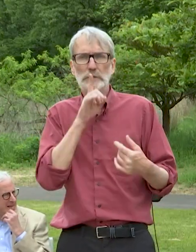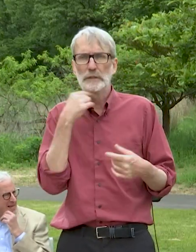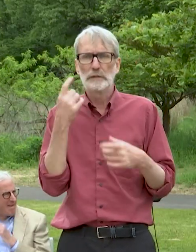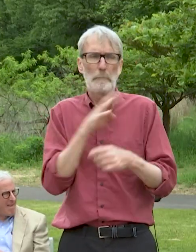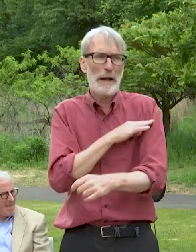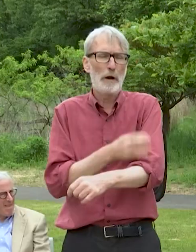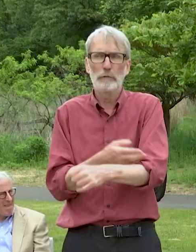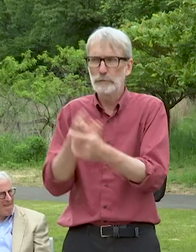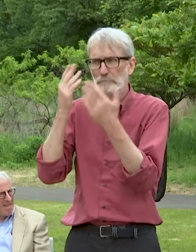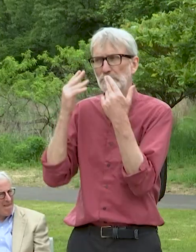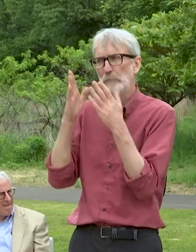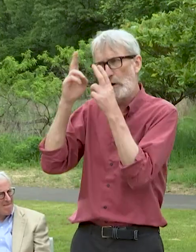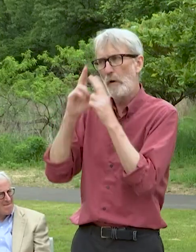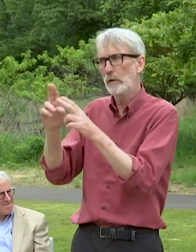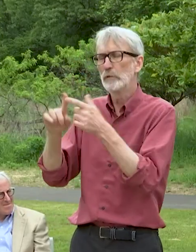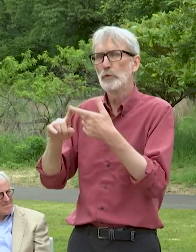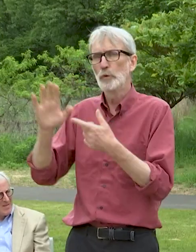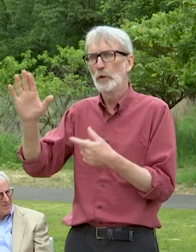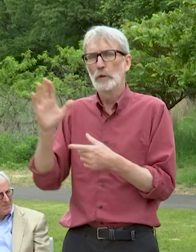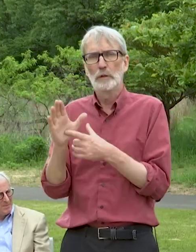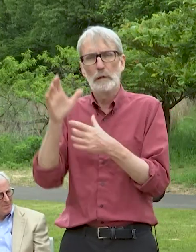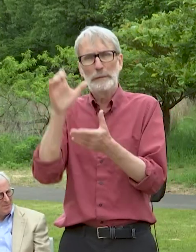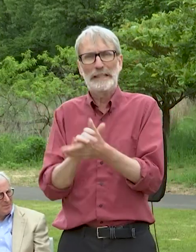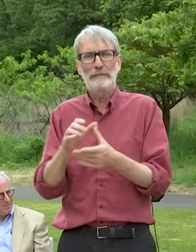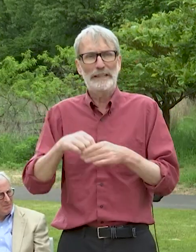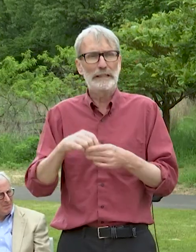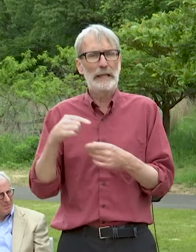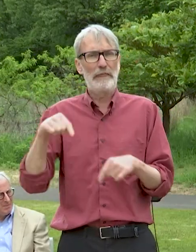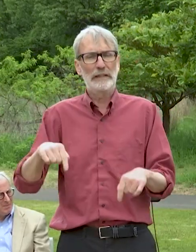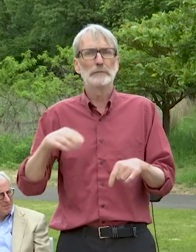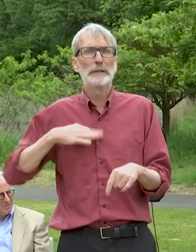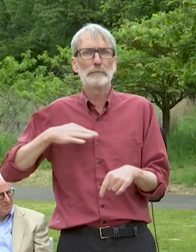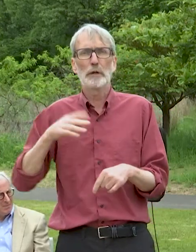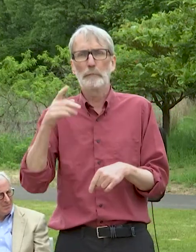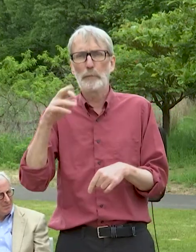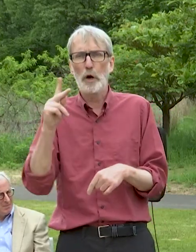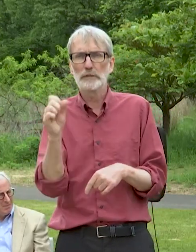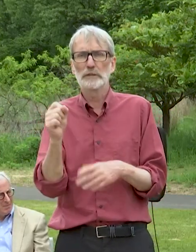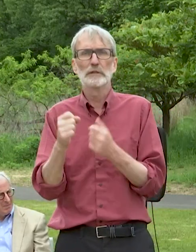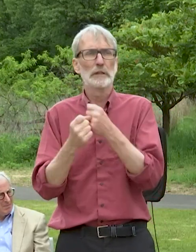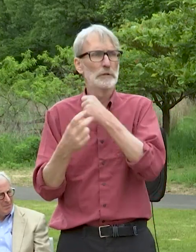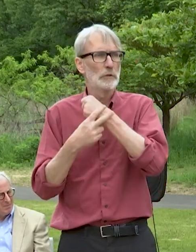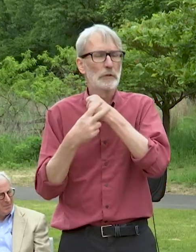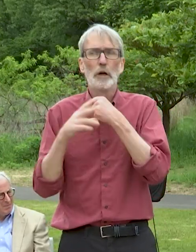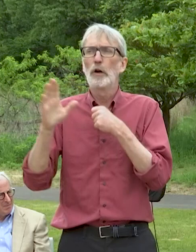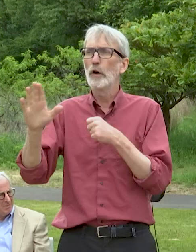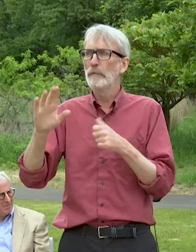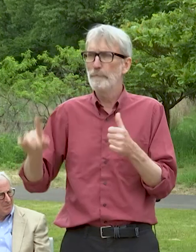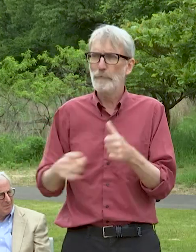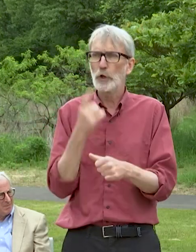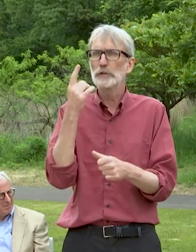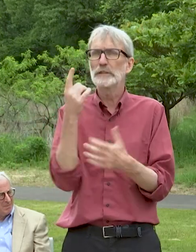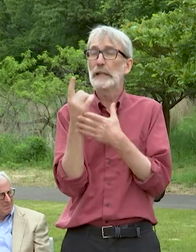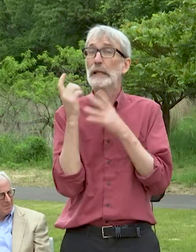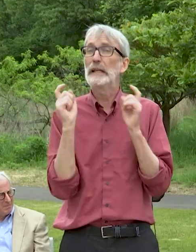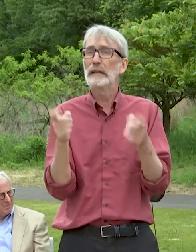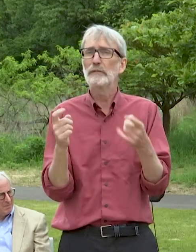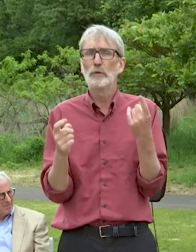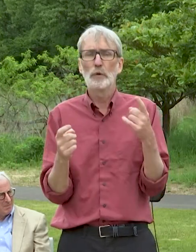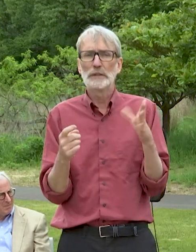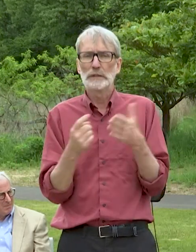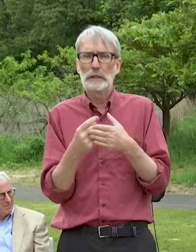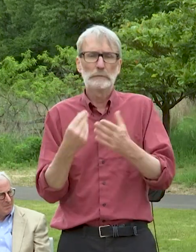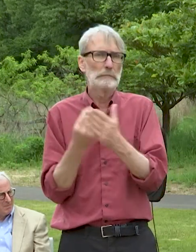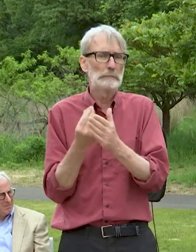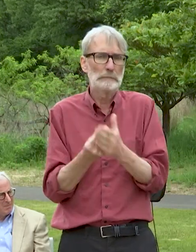testament to Audrey's steadfast belief in the Pittsburgh Parks Conservancy and our mission. Audrey's very first gift was a capital